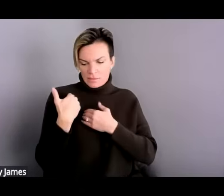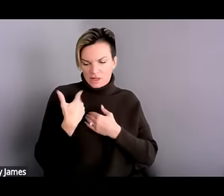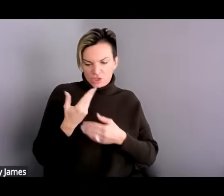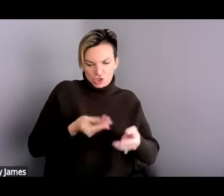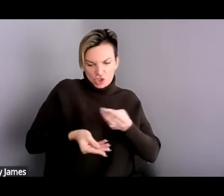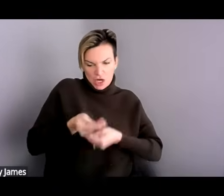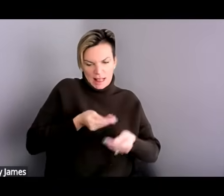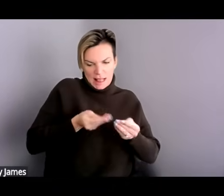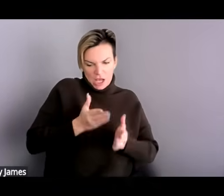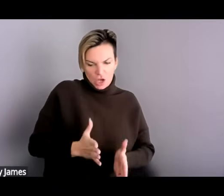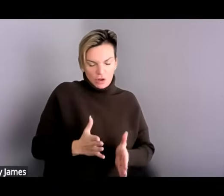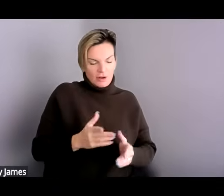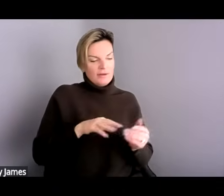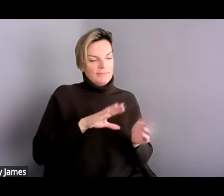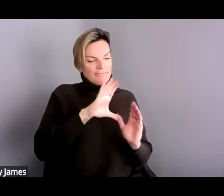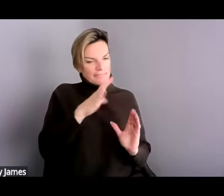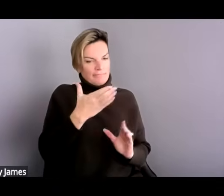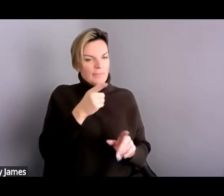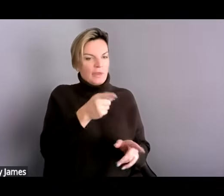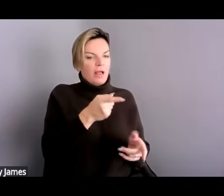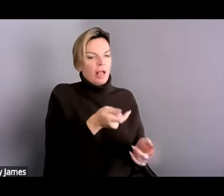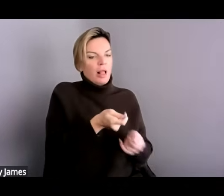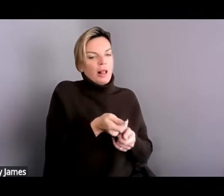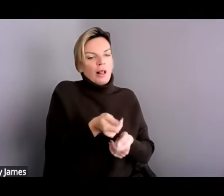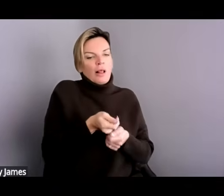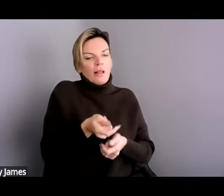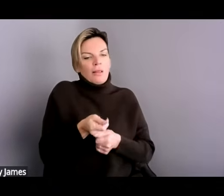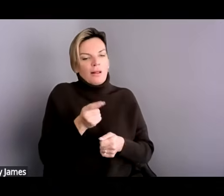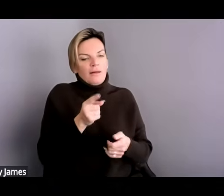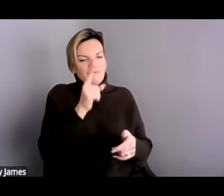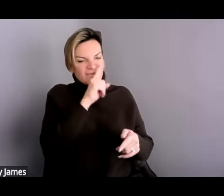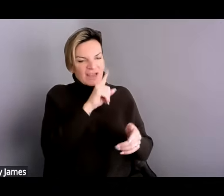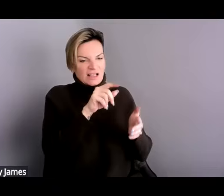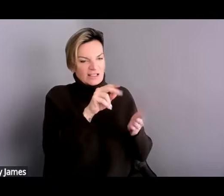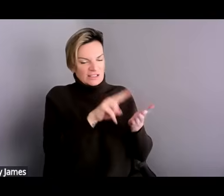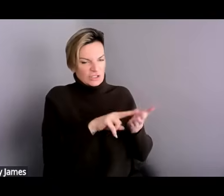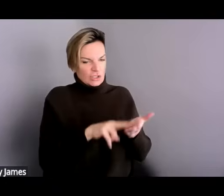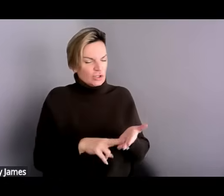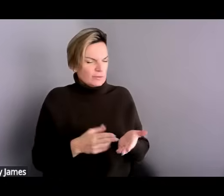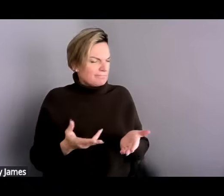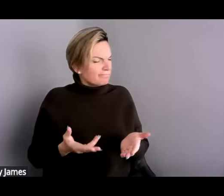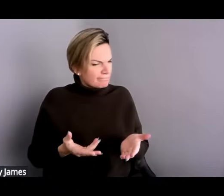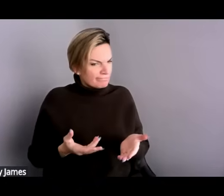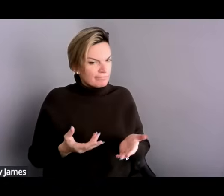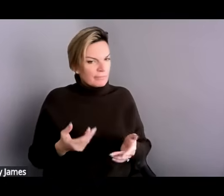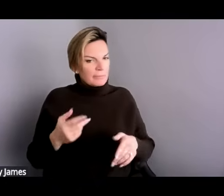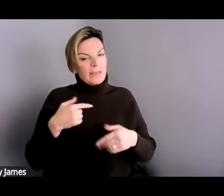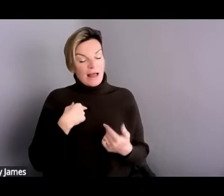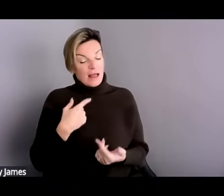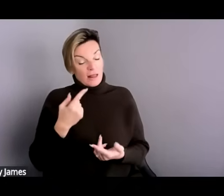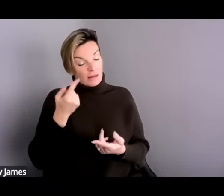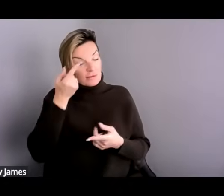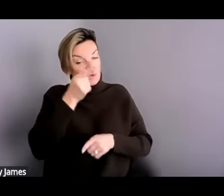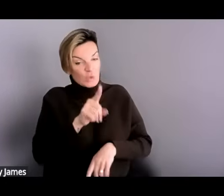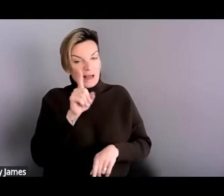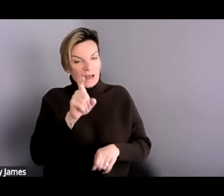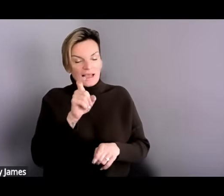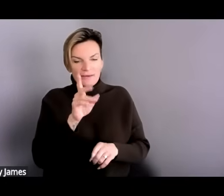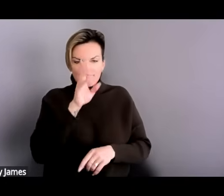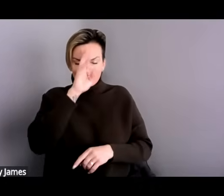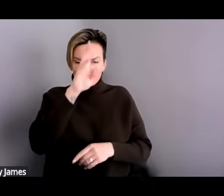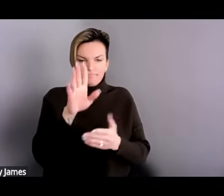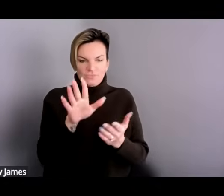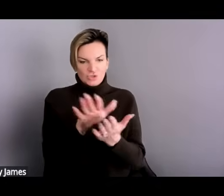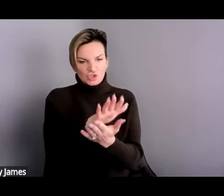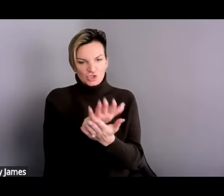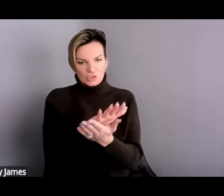elevates this considerably. I agree that we need a sheet that says to petition